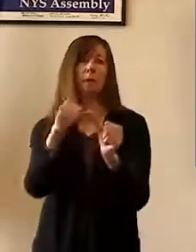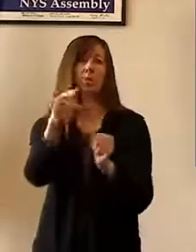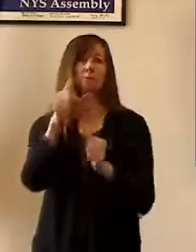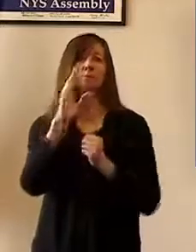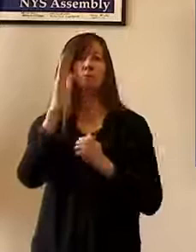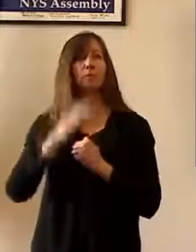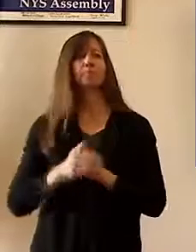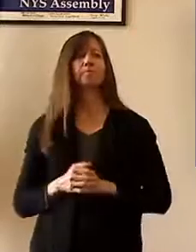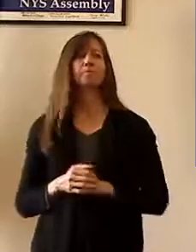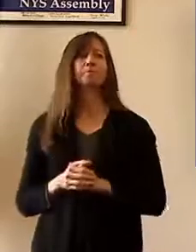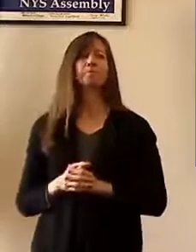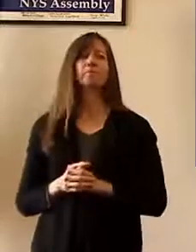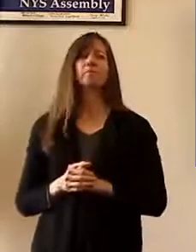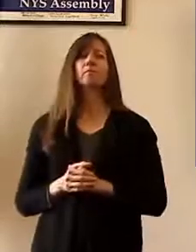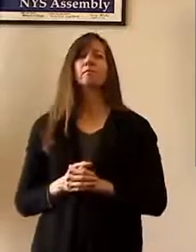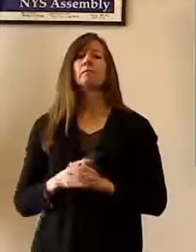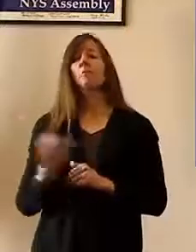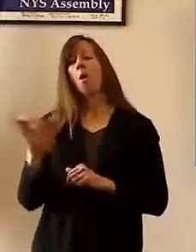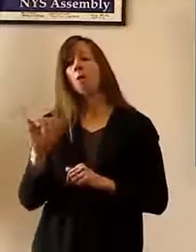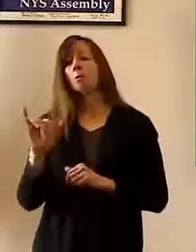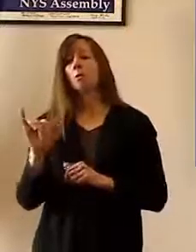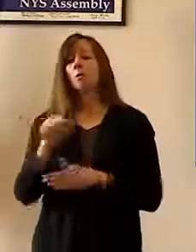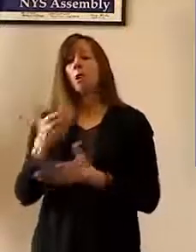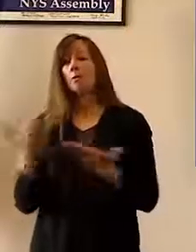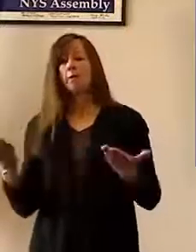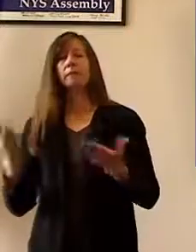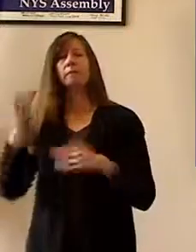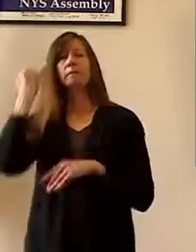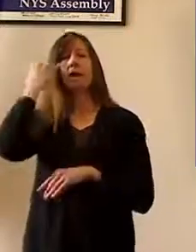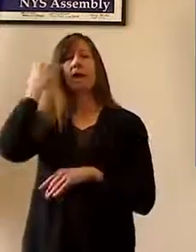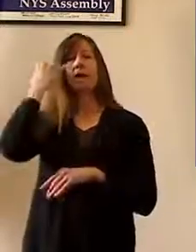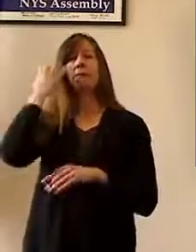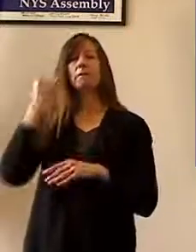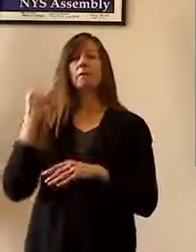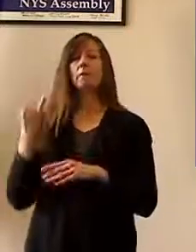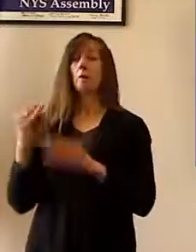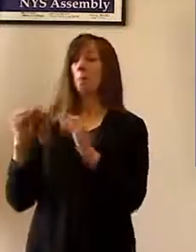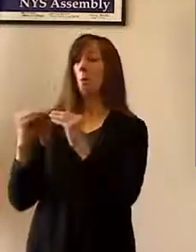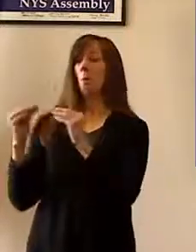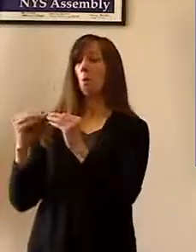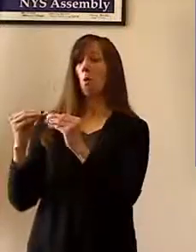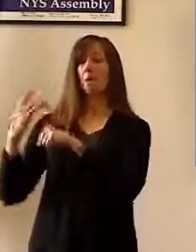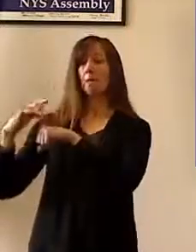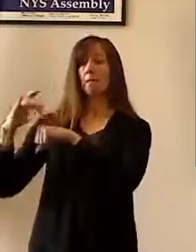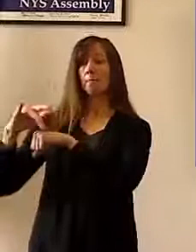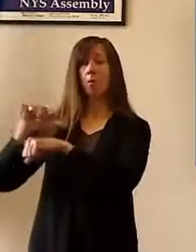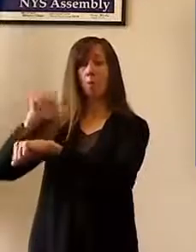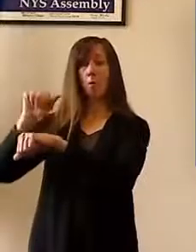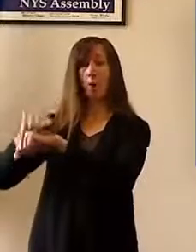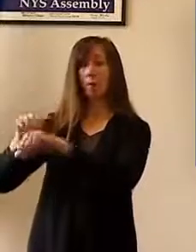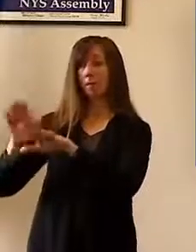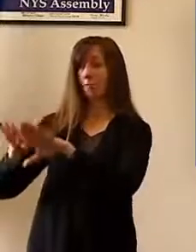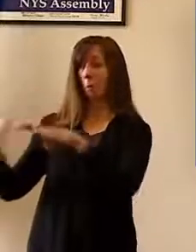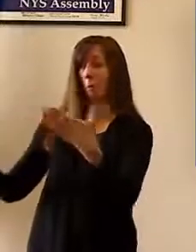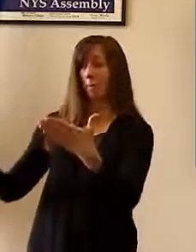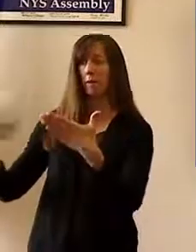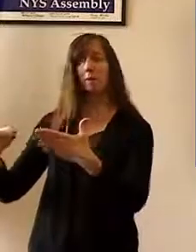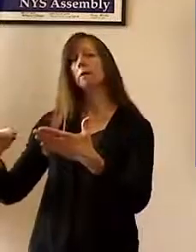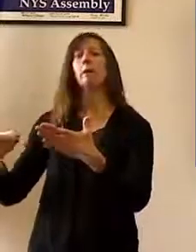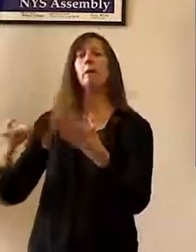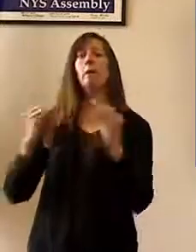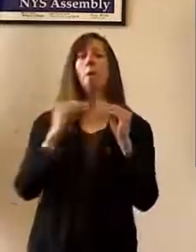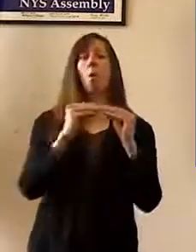the other is, as we find more and more appointments becoming available and fewer residents on the wait